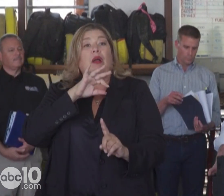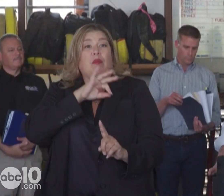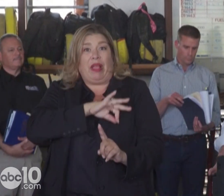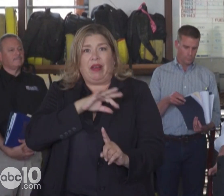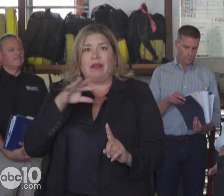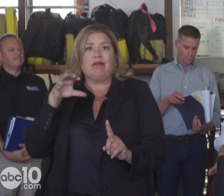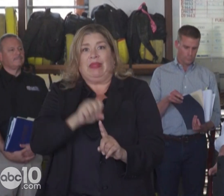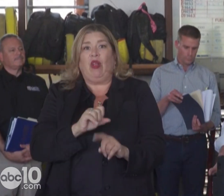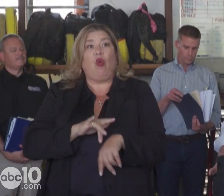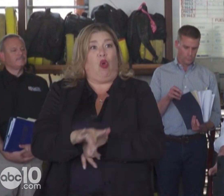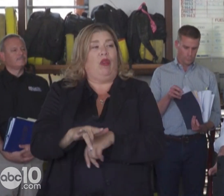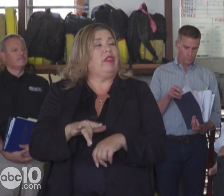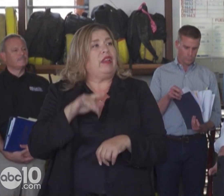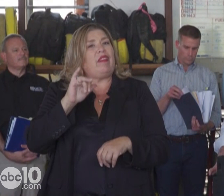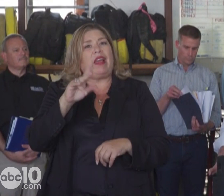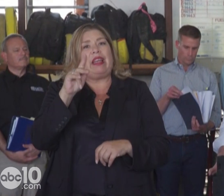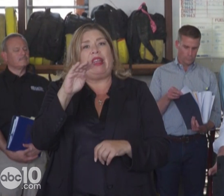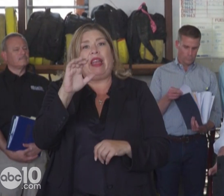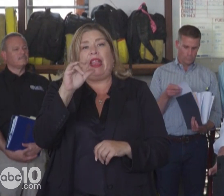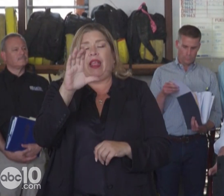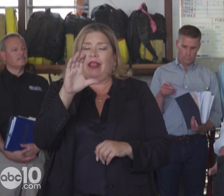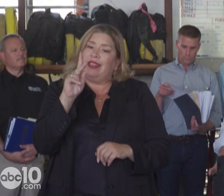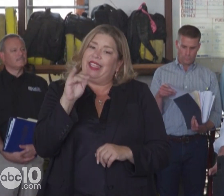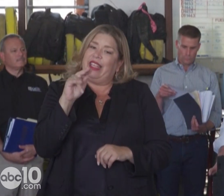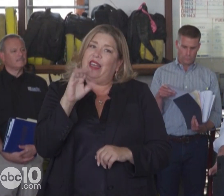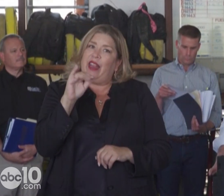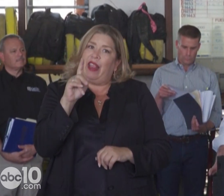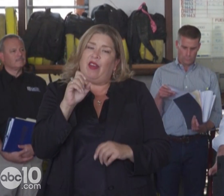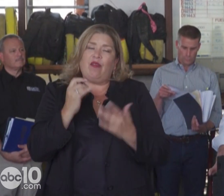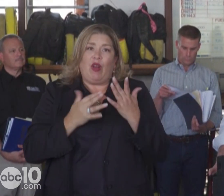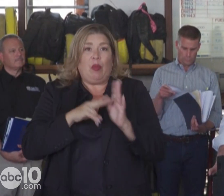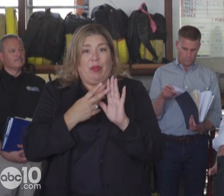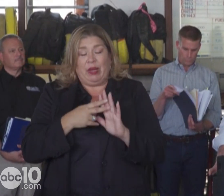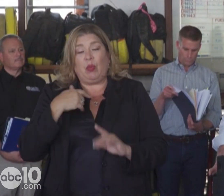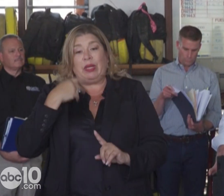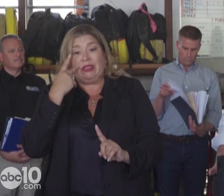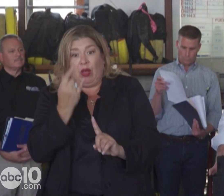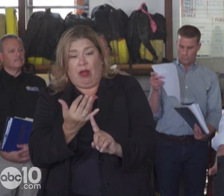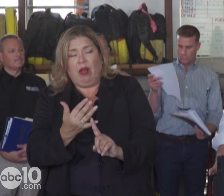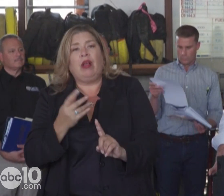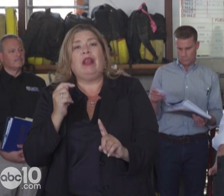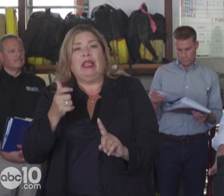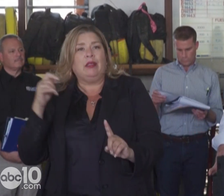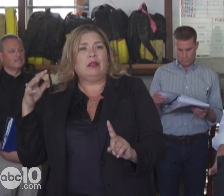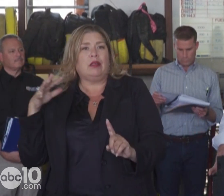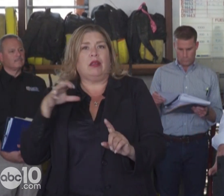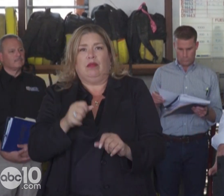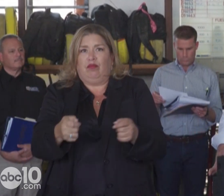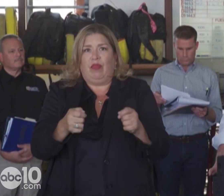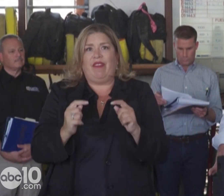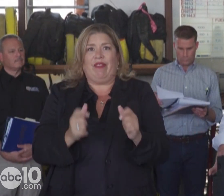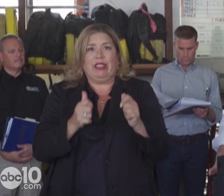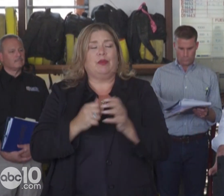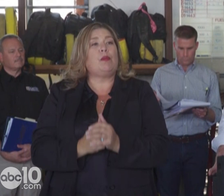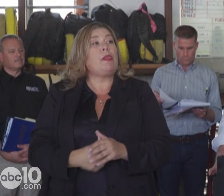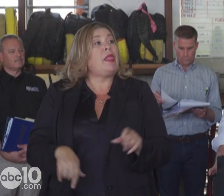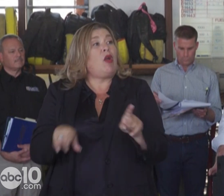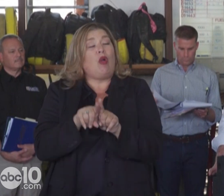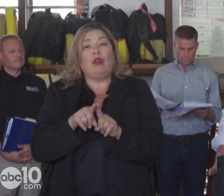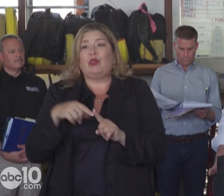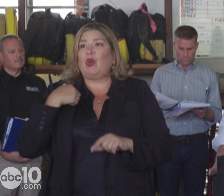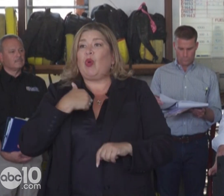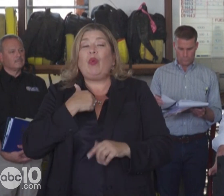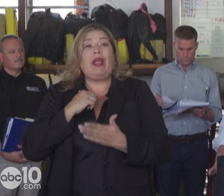and the Kincade Fire in terms of allowing us earlier response times and the like. But we also were aided by